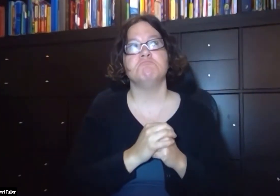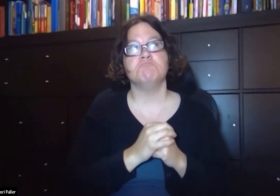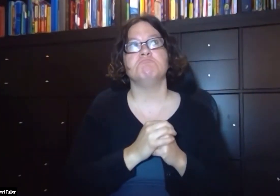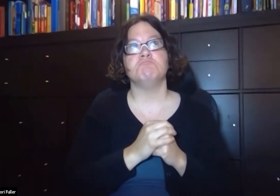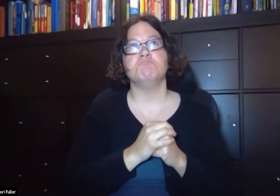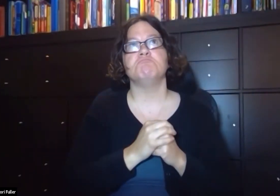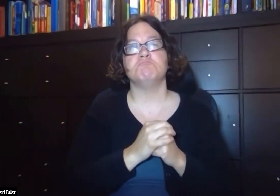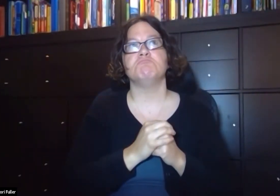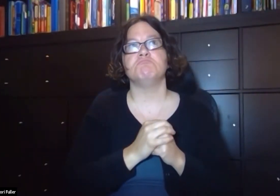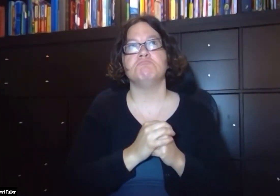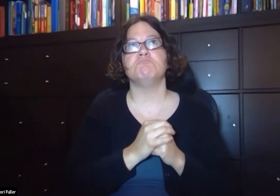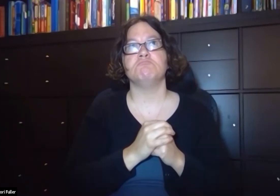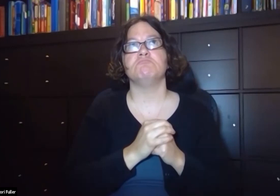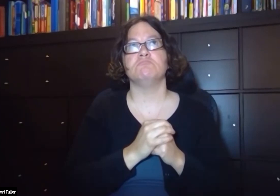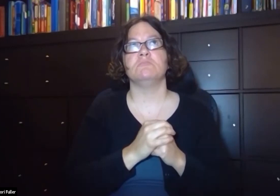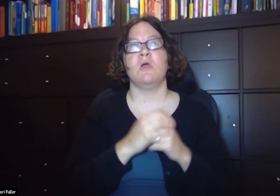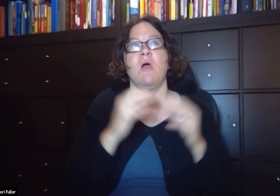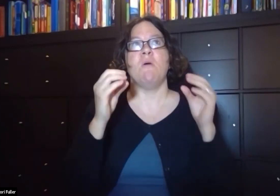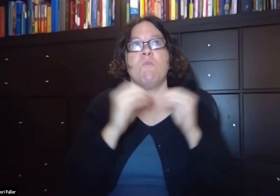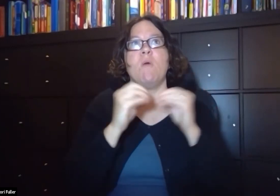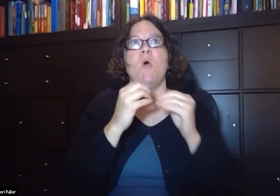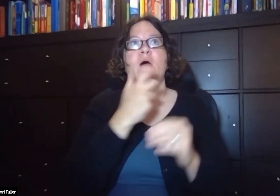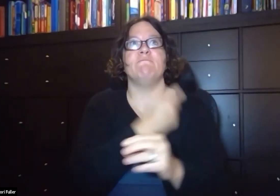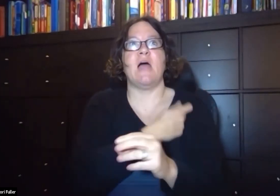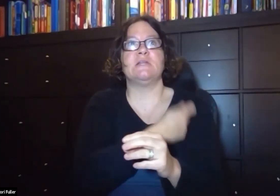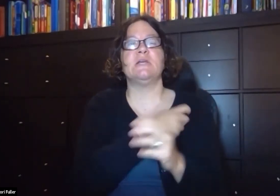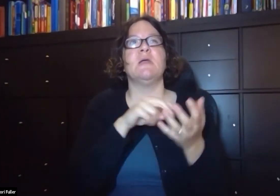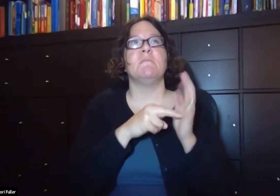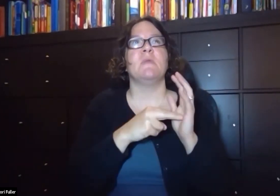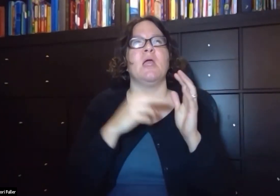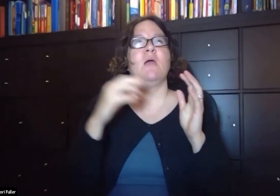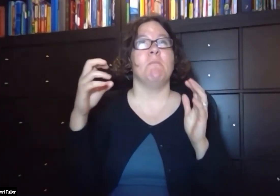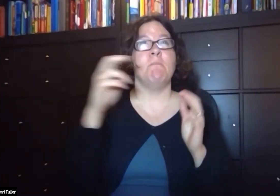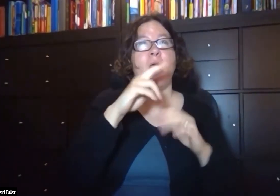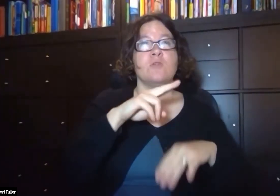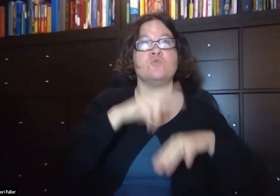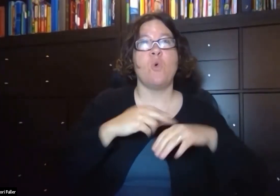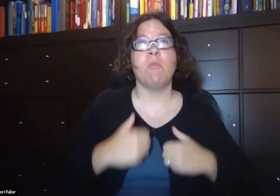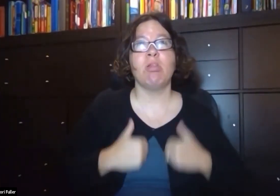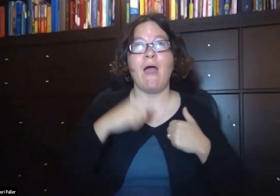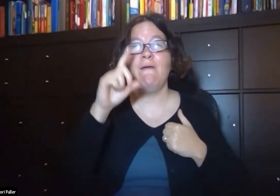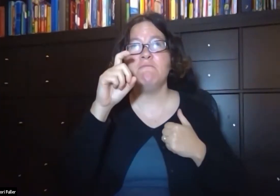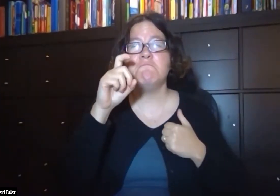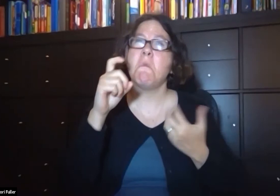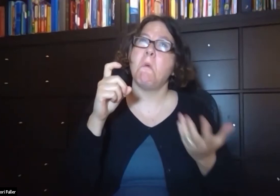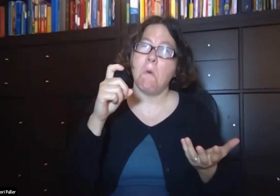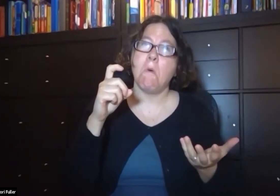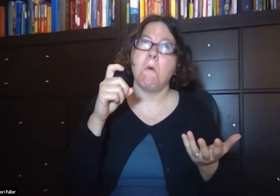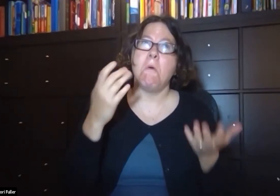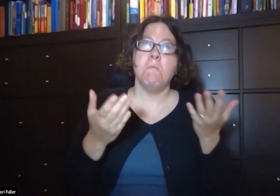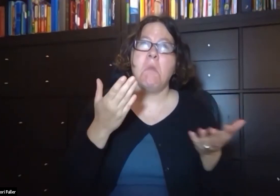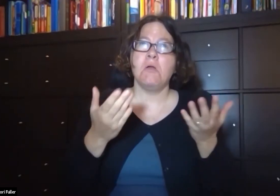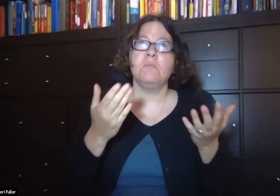vaccines roll out, I mean, we could predict on, so more vaccines means